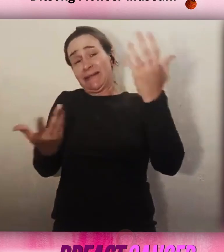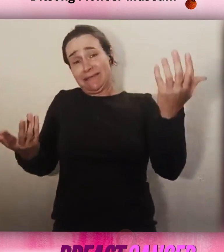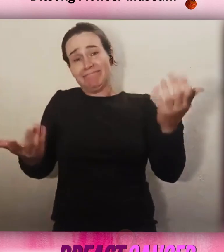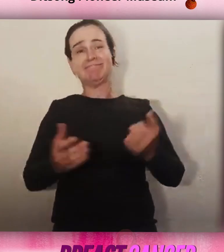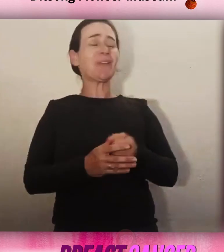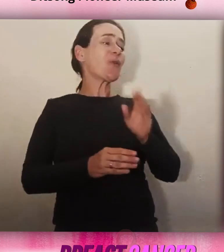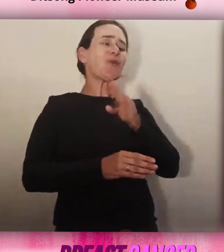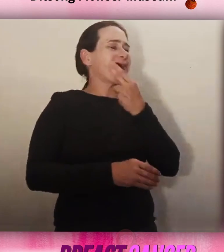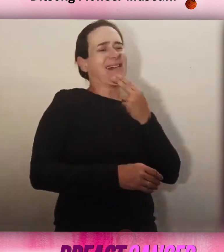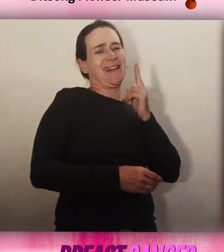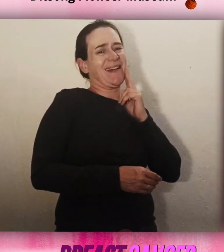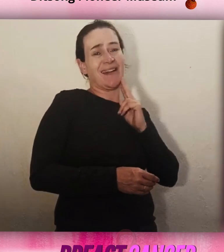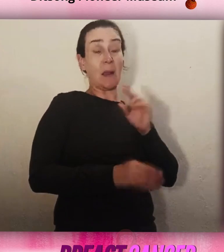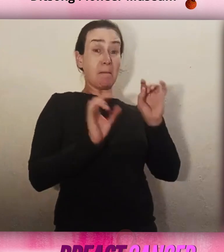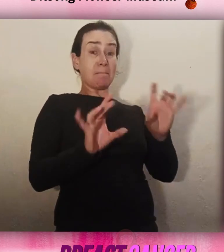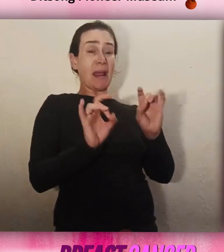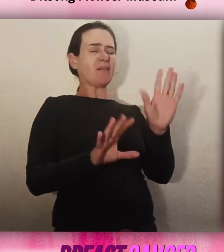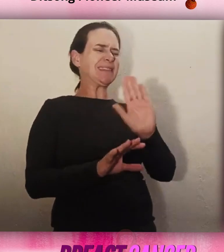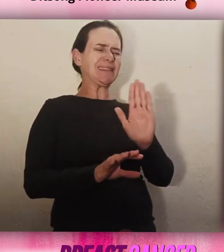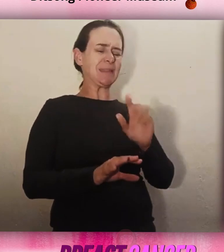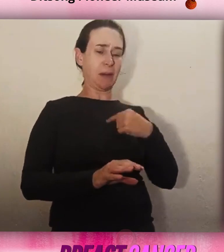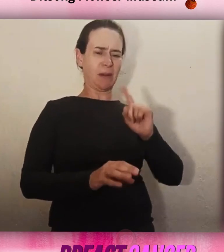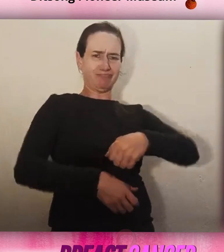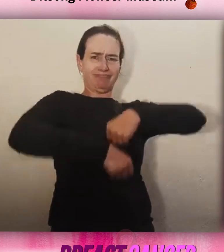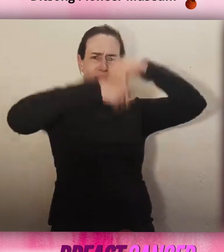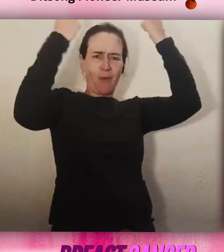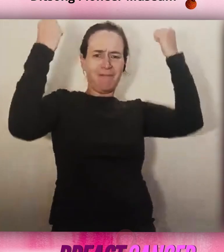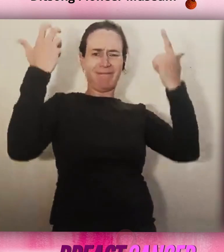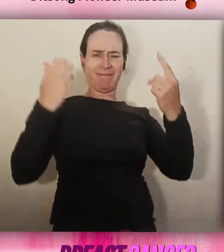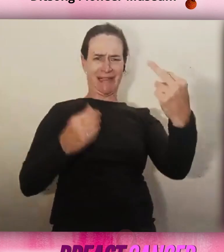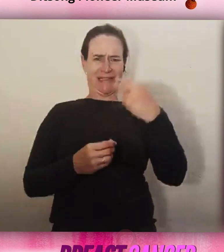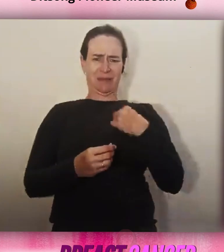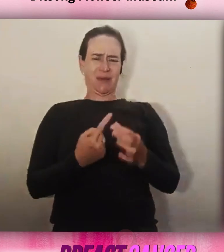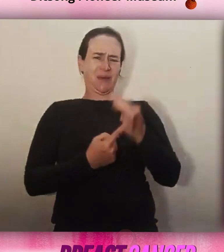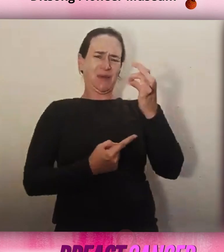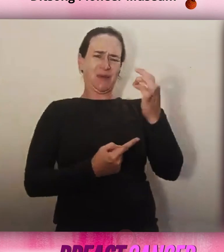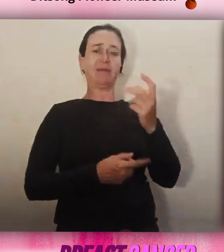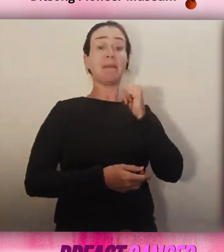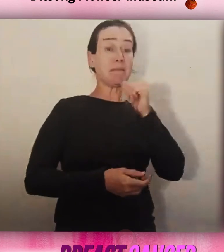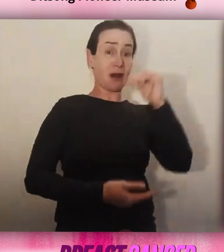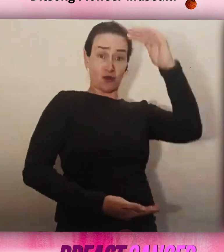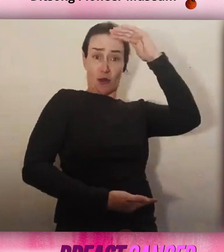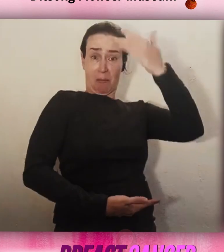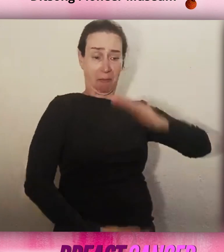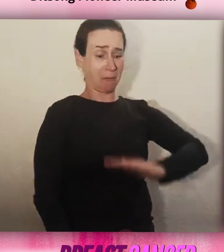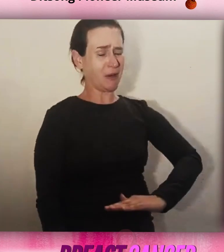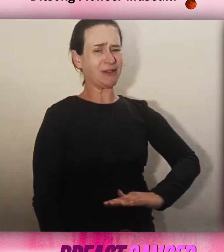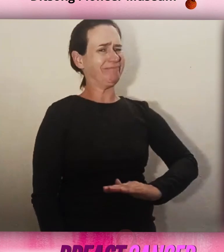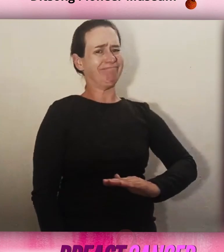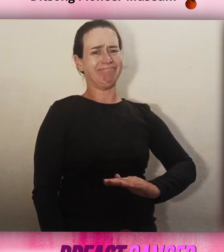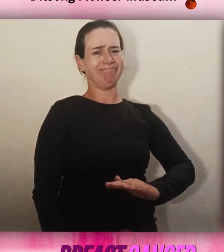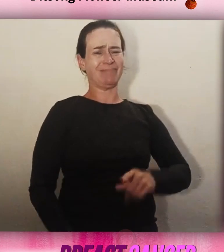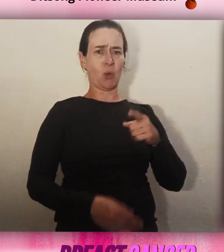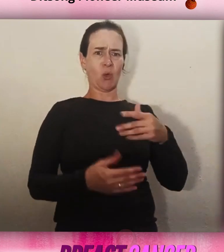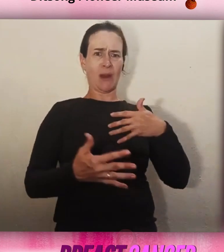It's out there. Nakedness is there. It's Yeah. uncomfortable. It's not Yeah. painful. It's uncomfortable to expose your body. Yeah. Yes. Doesn't matter definitely. which part of the body